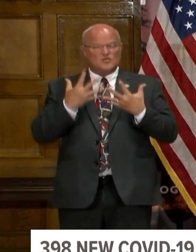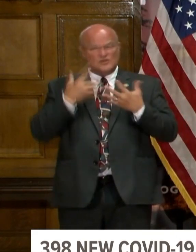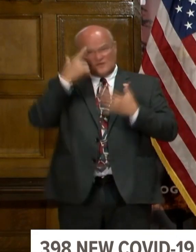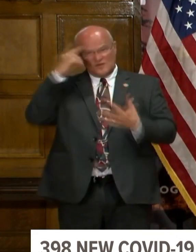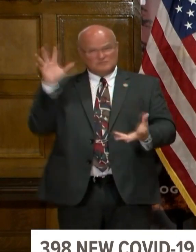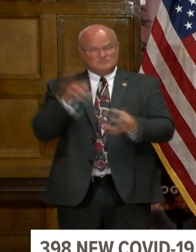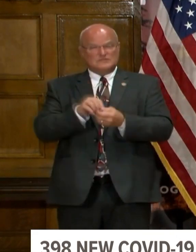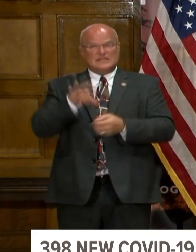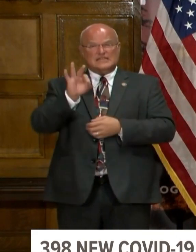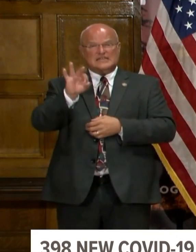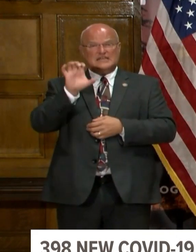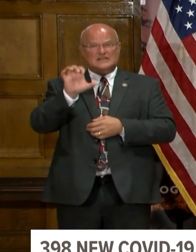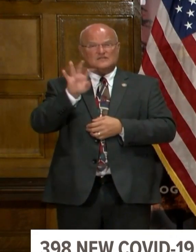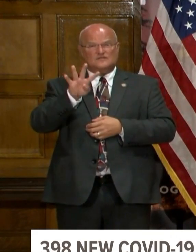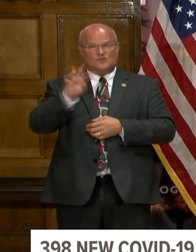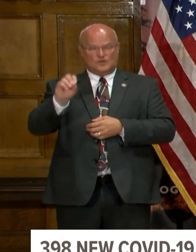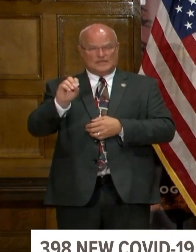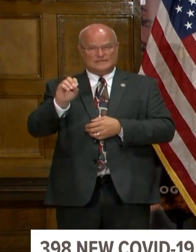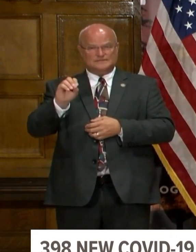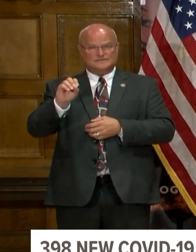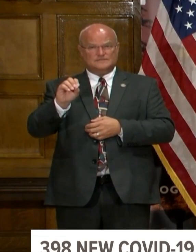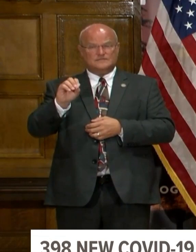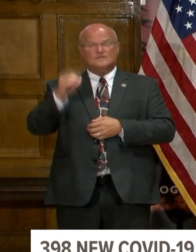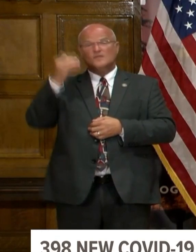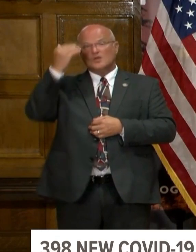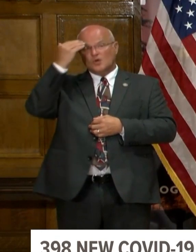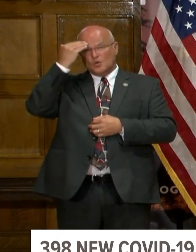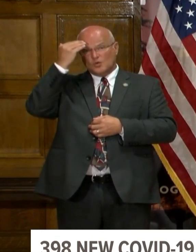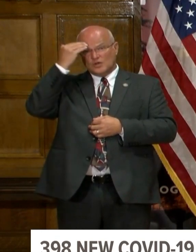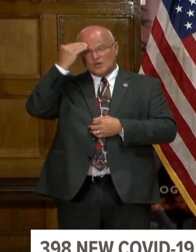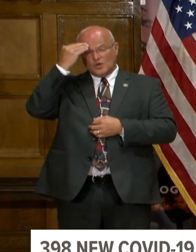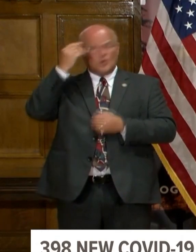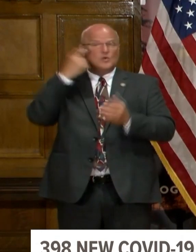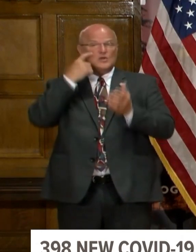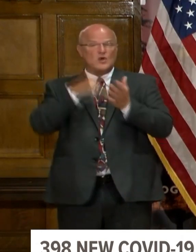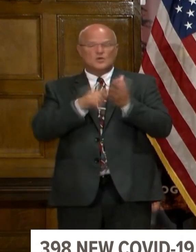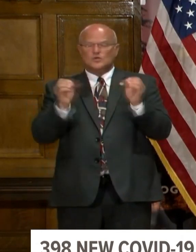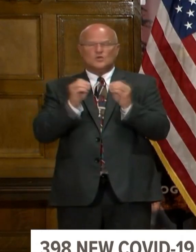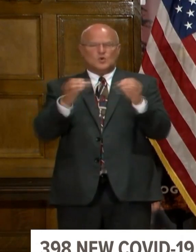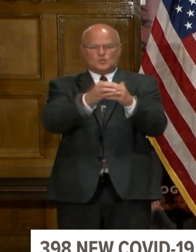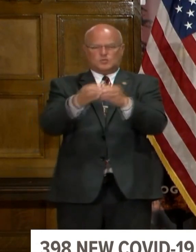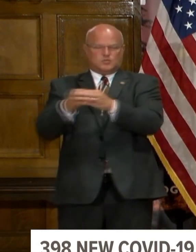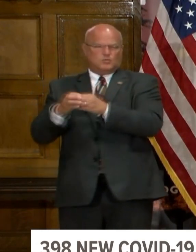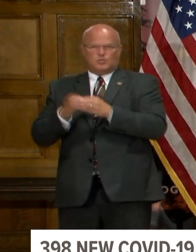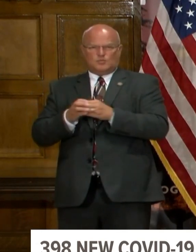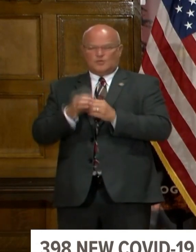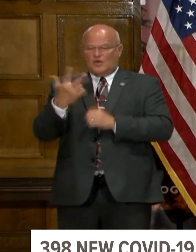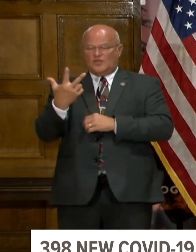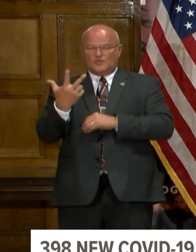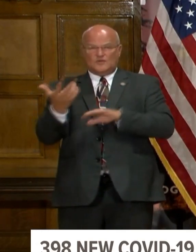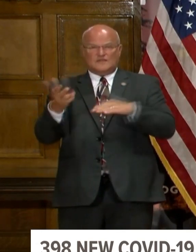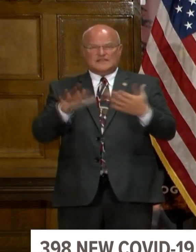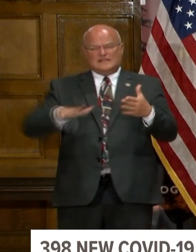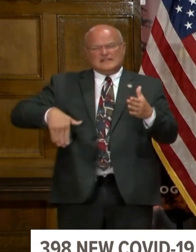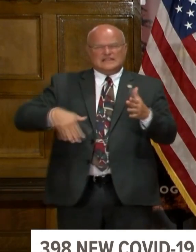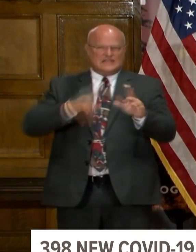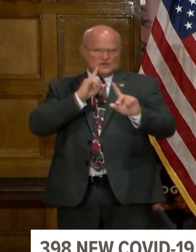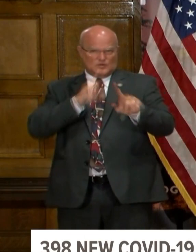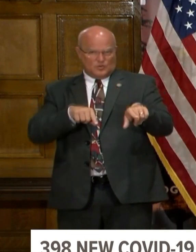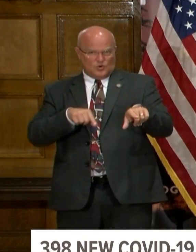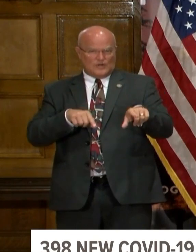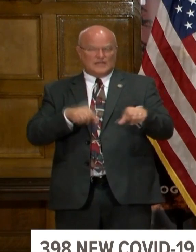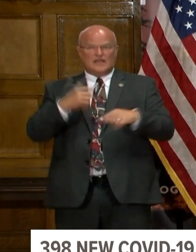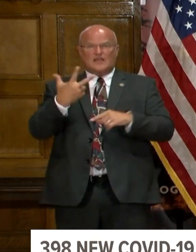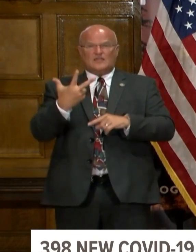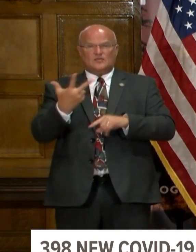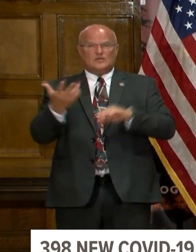for a total of 940. We noticed no clustering whatsoever. 3 of the deaths were delayed reporting,